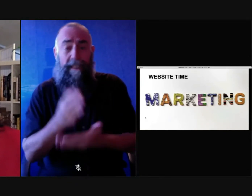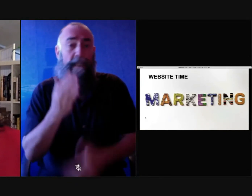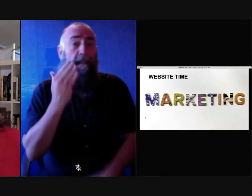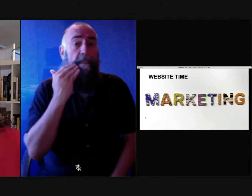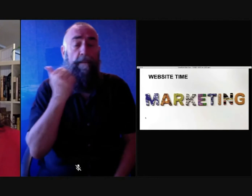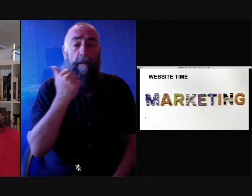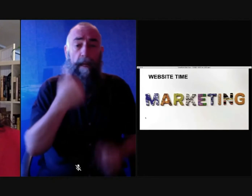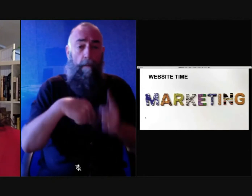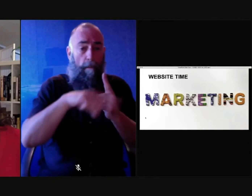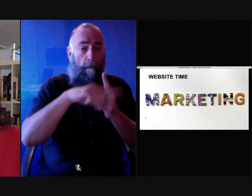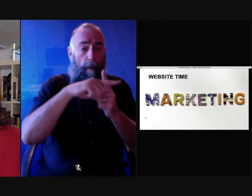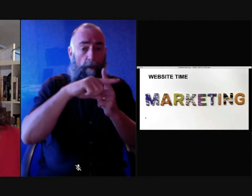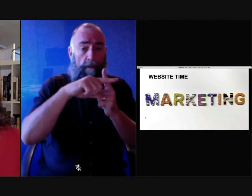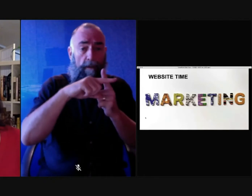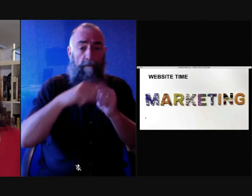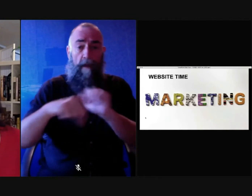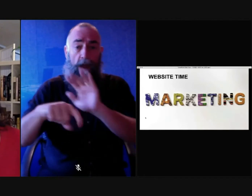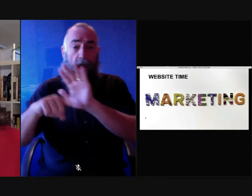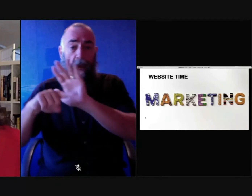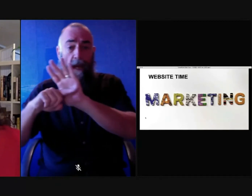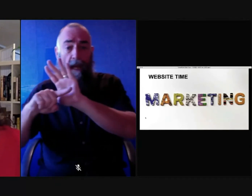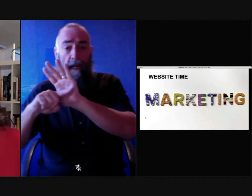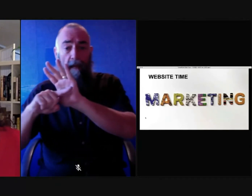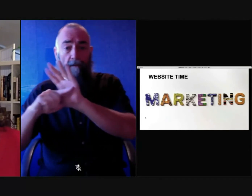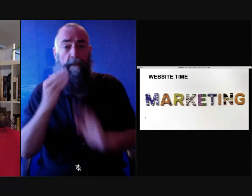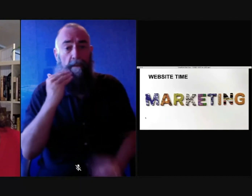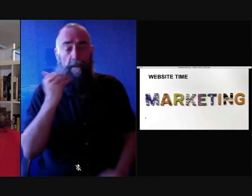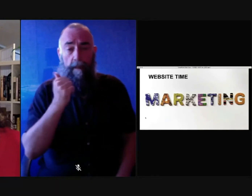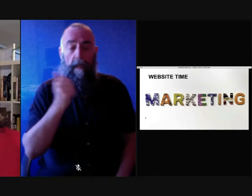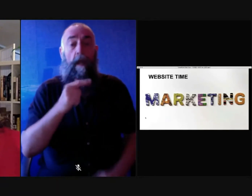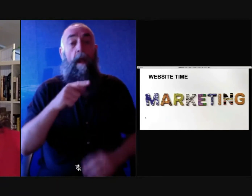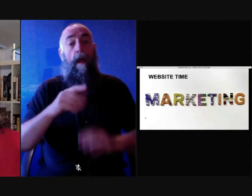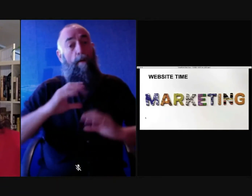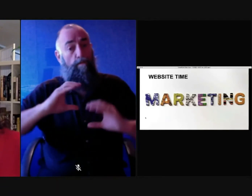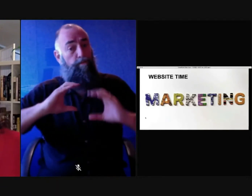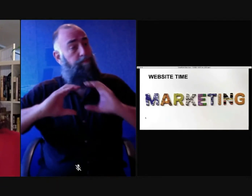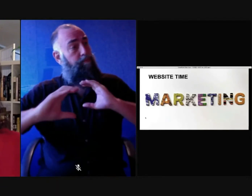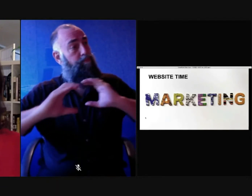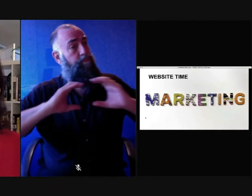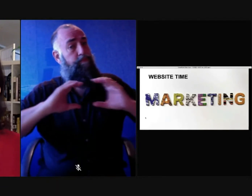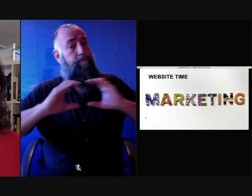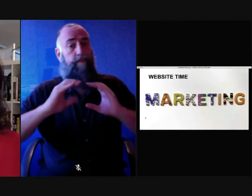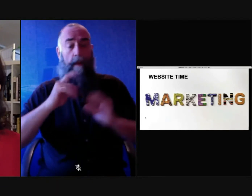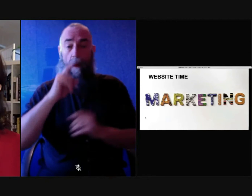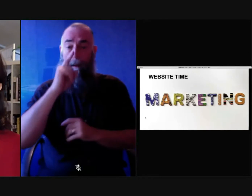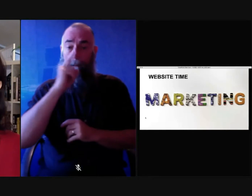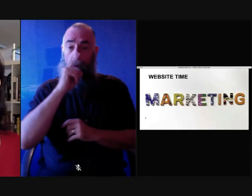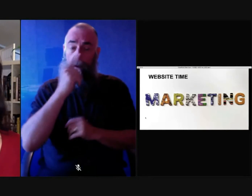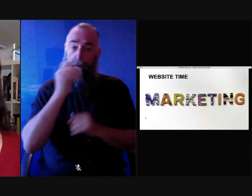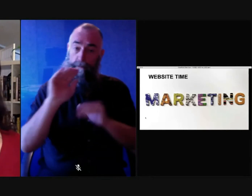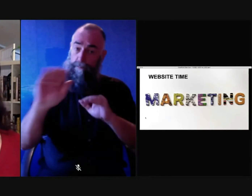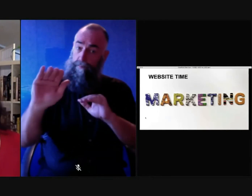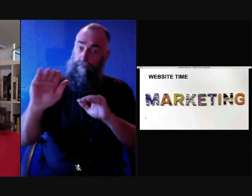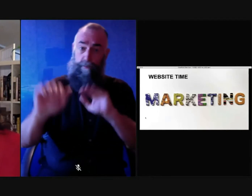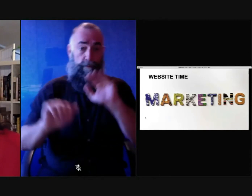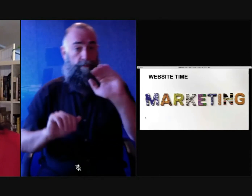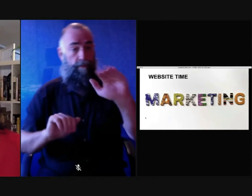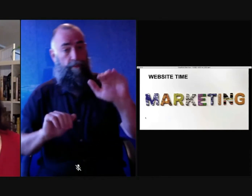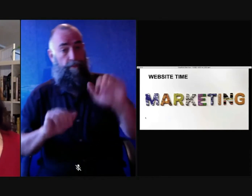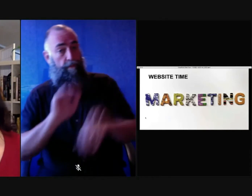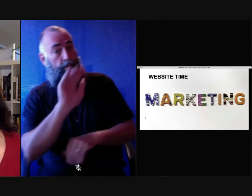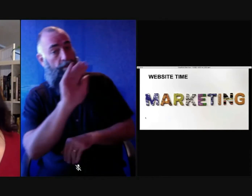negative times, marketing is about communicating to nice people who have money that you are a